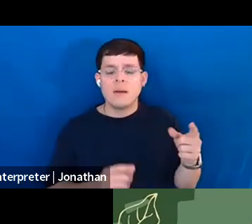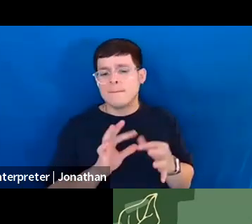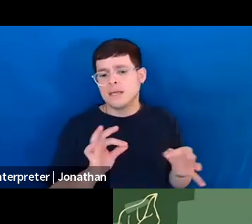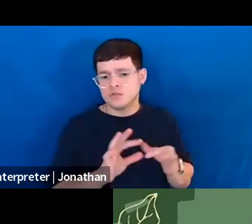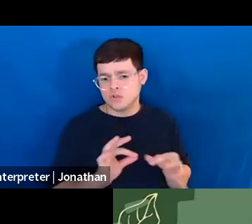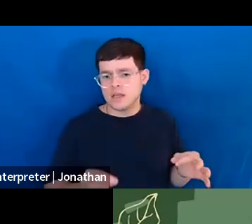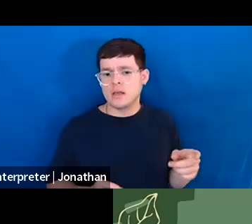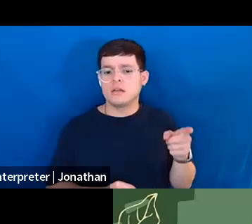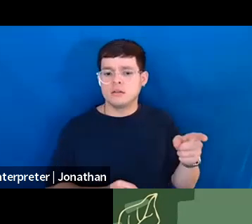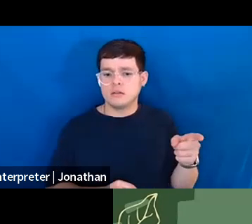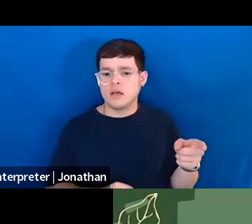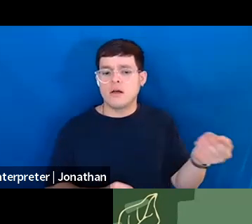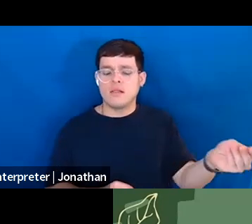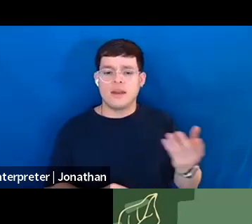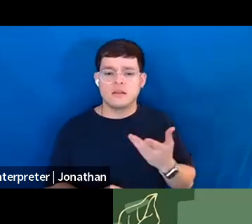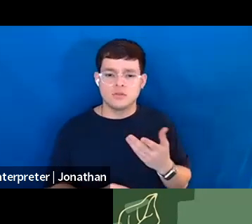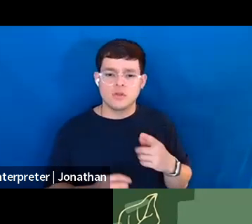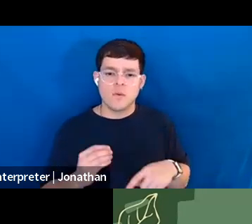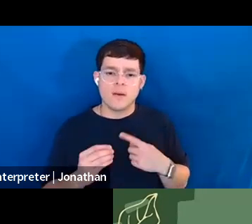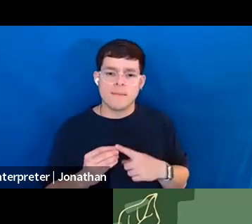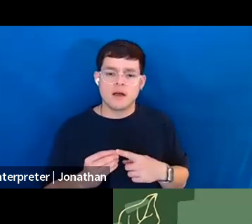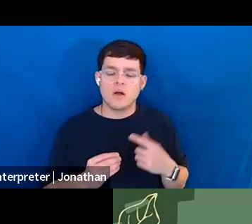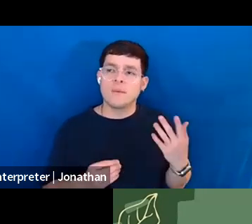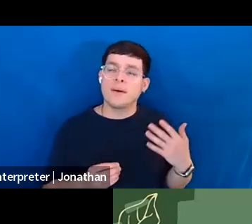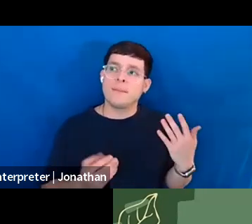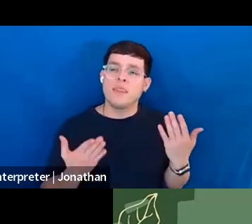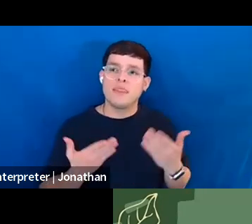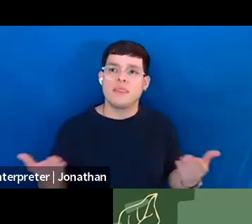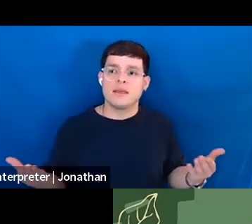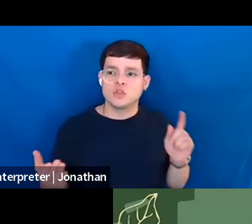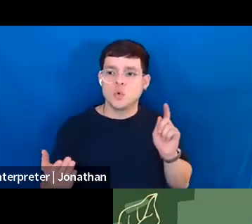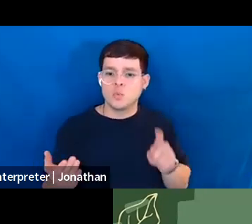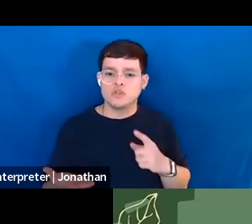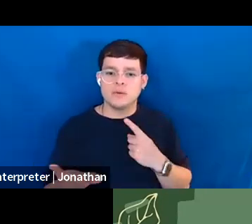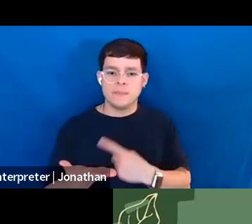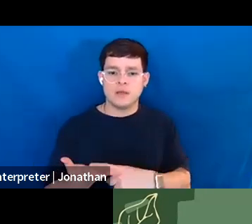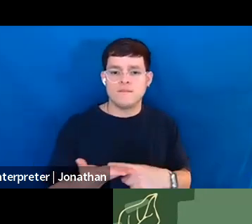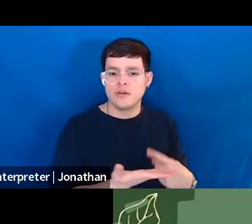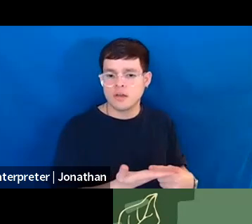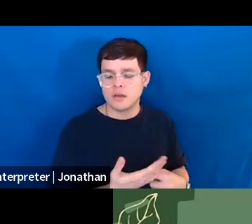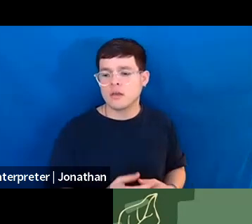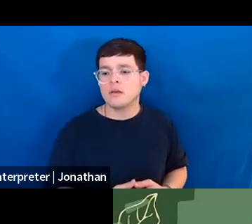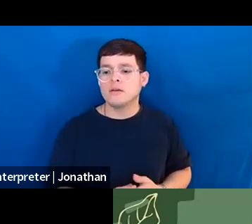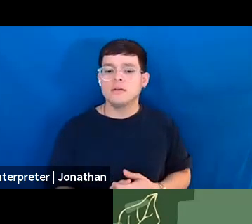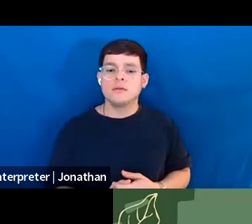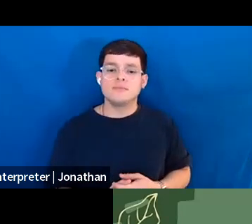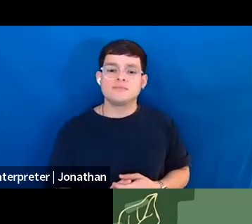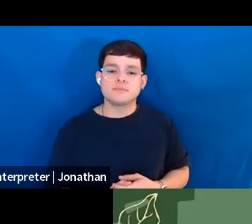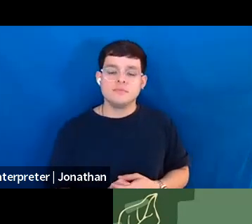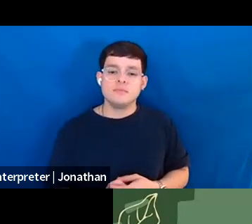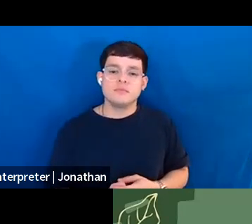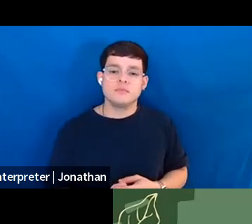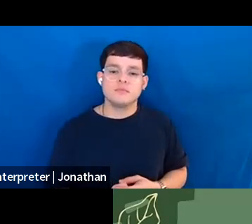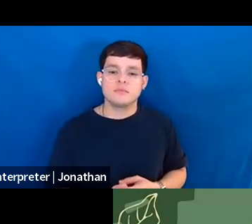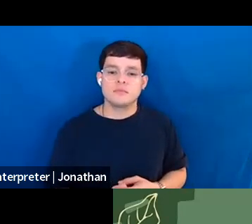letting us know about things that we should be covering. One thing that one of you just mentioned